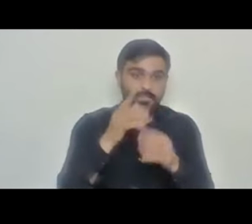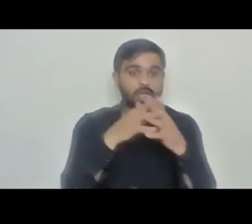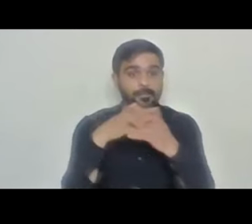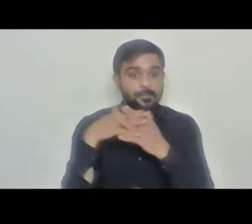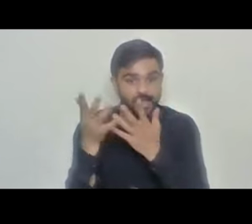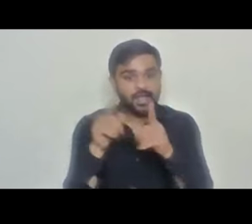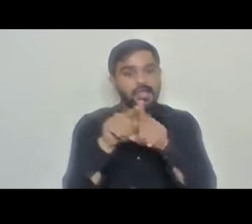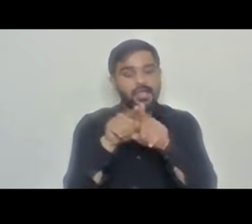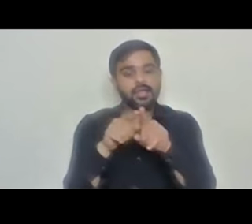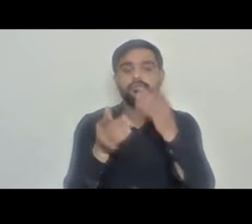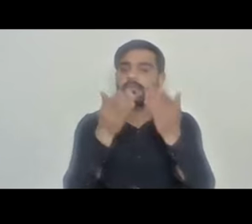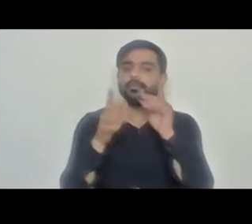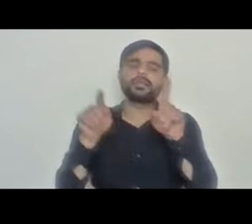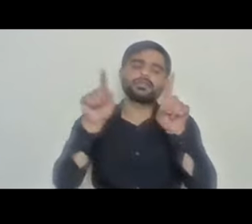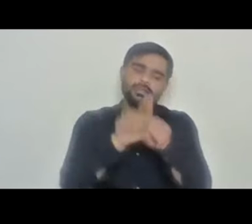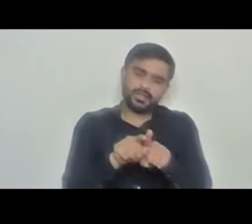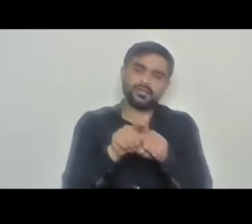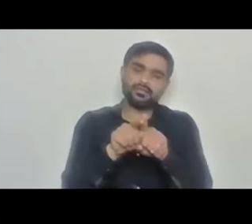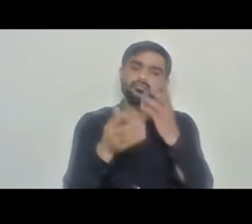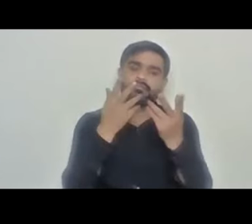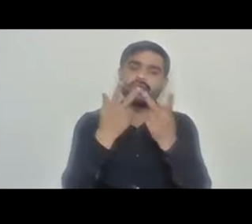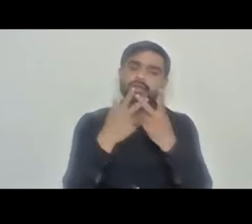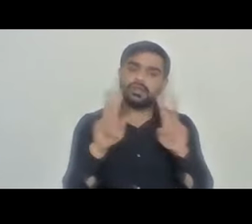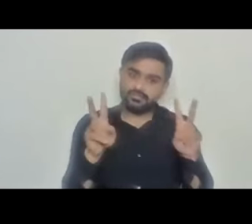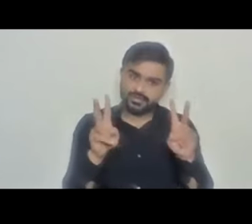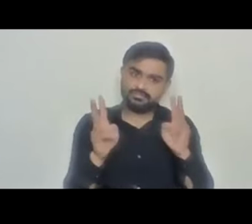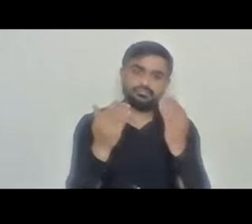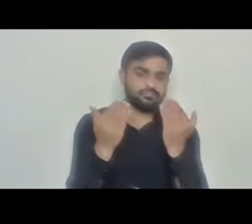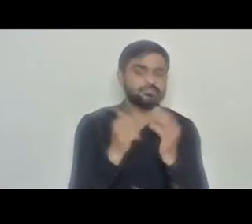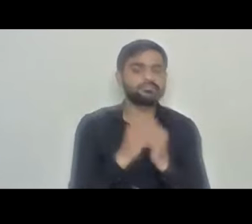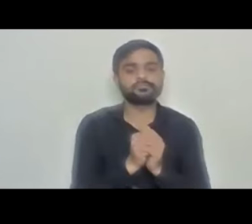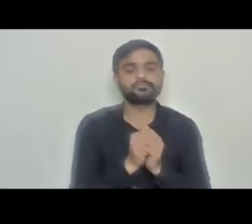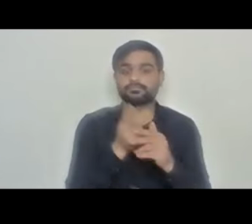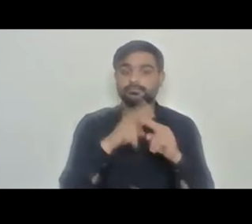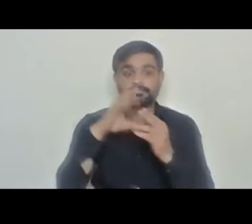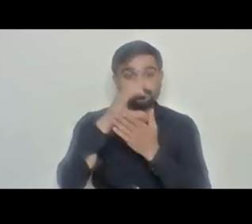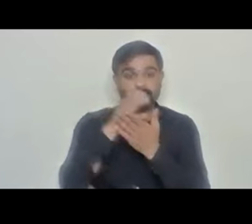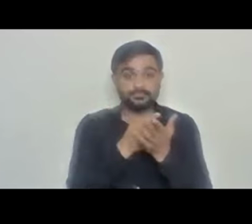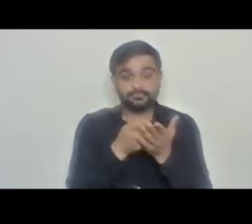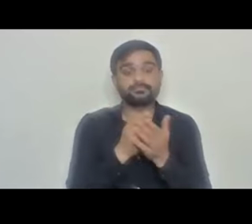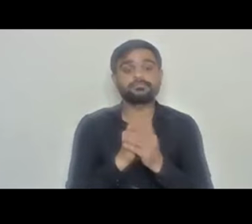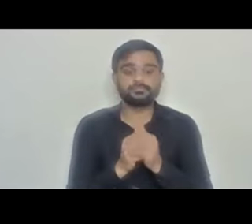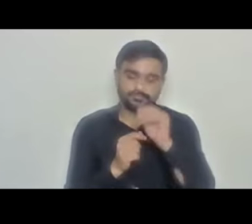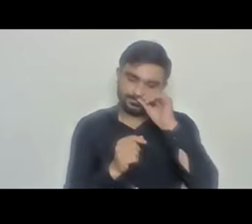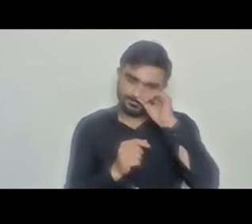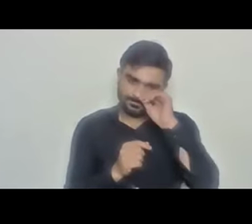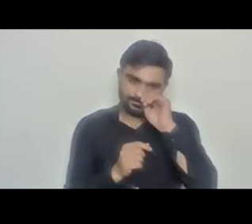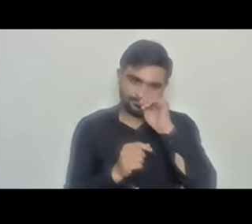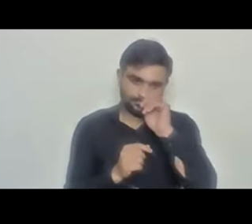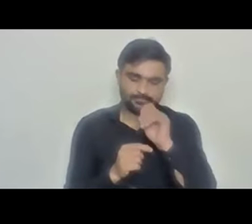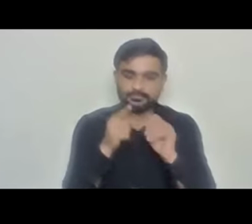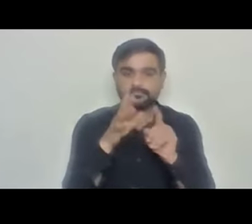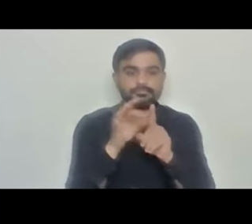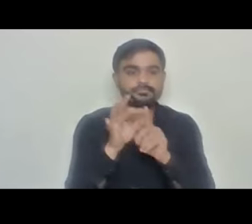for example. There might be similar things, there might be different things. So a discourse is what kind